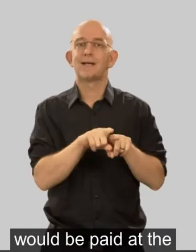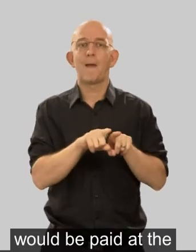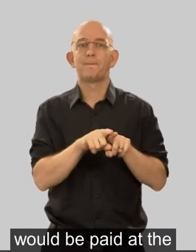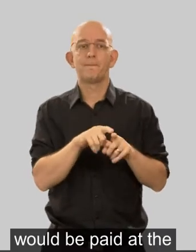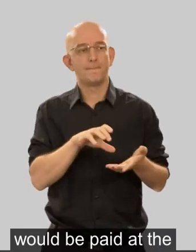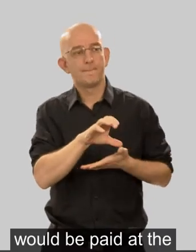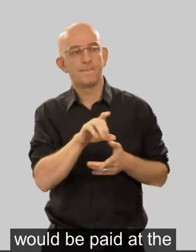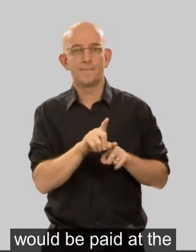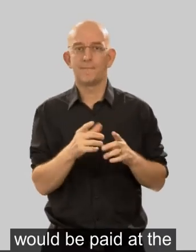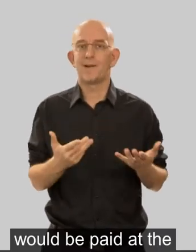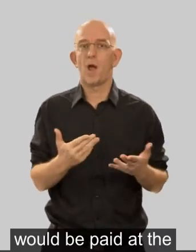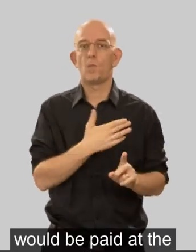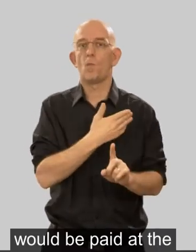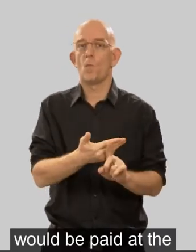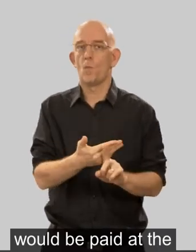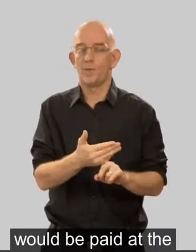would be paid at the relevant weekly rate as now.